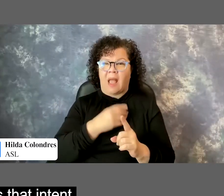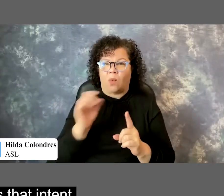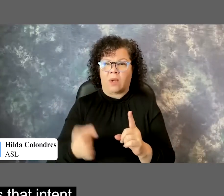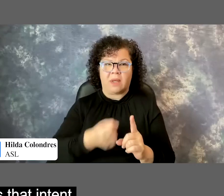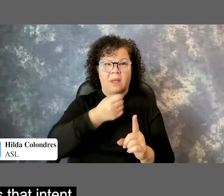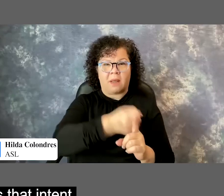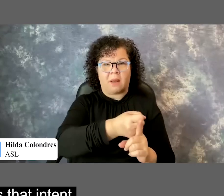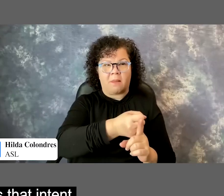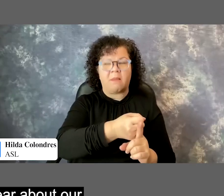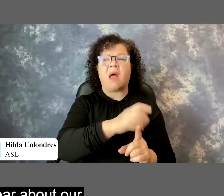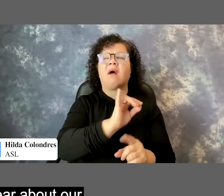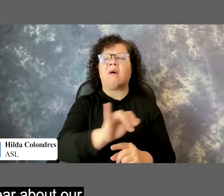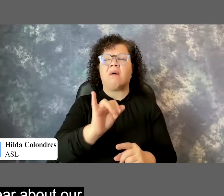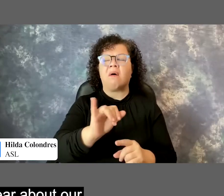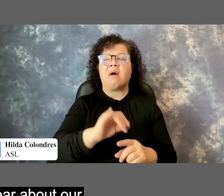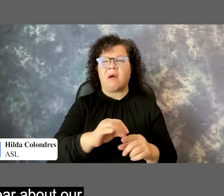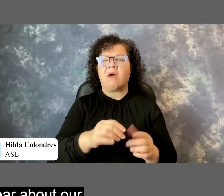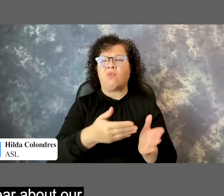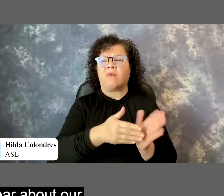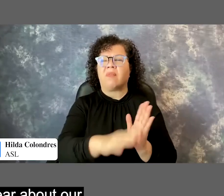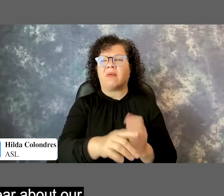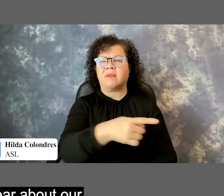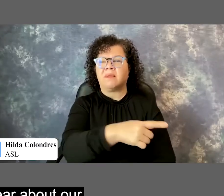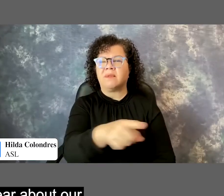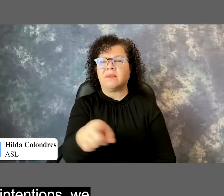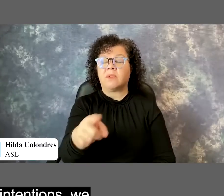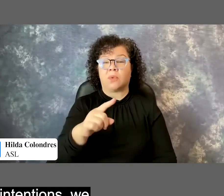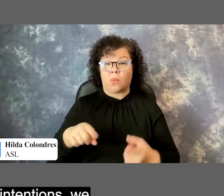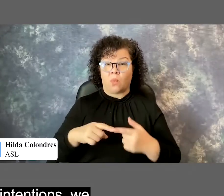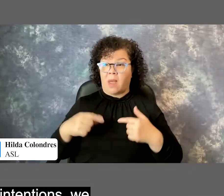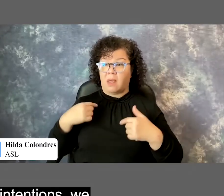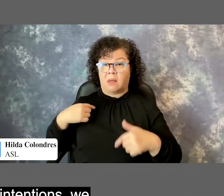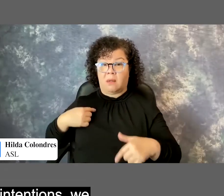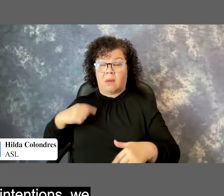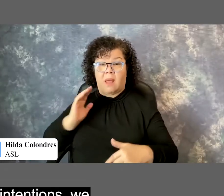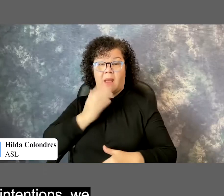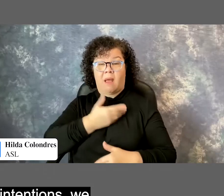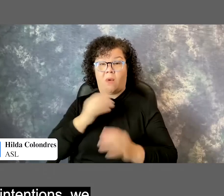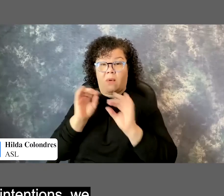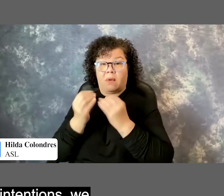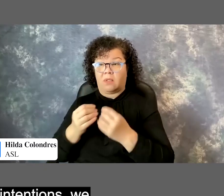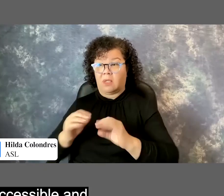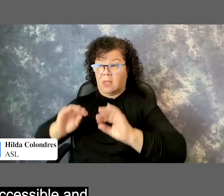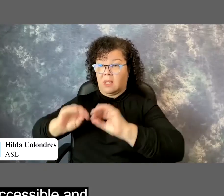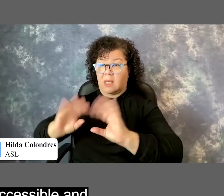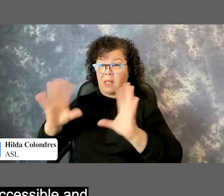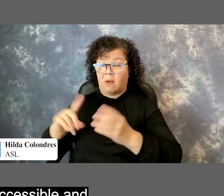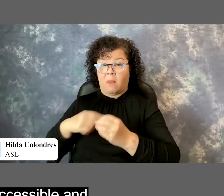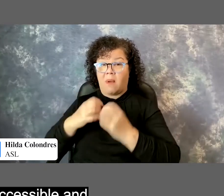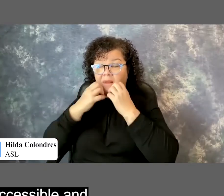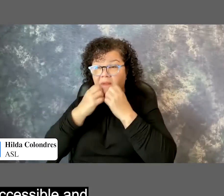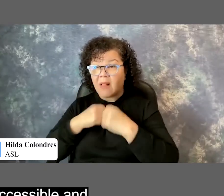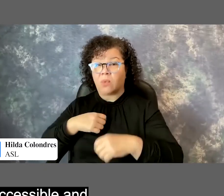reflects that intent. When we are clear about our values and our intentions, we become